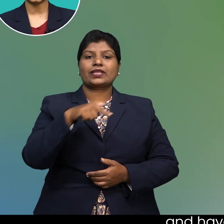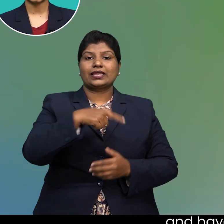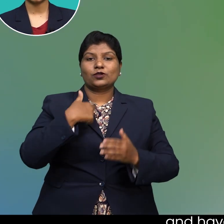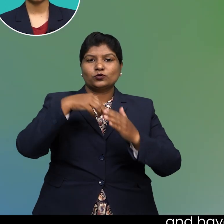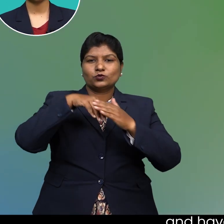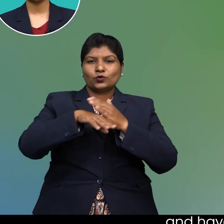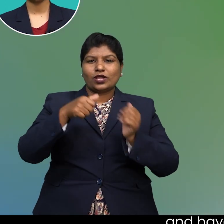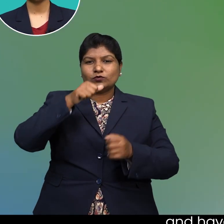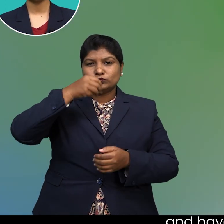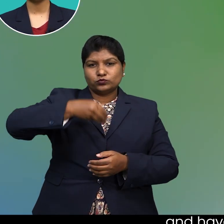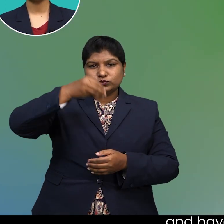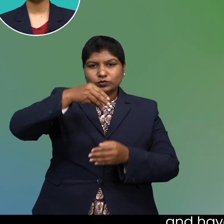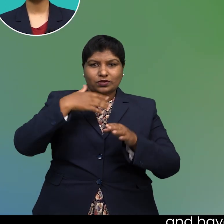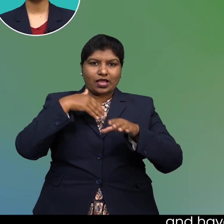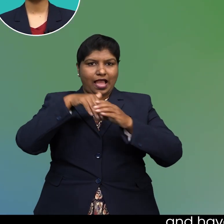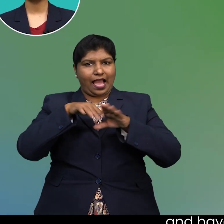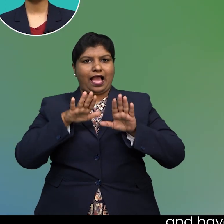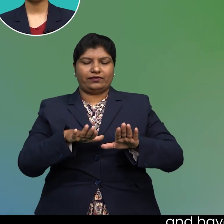marine water,